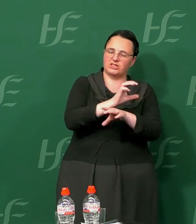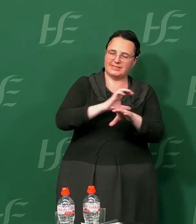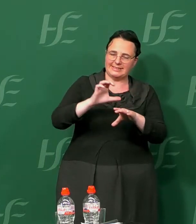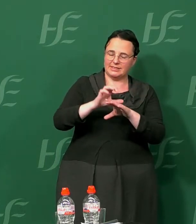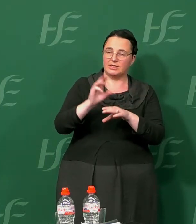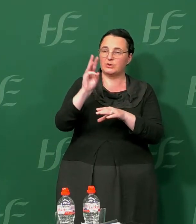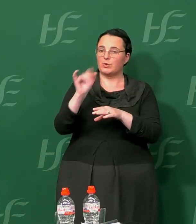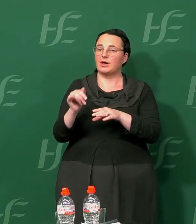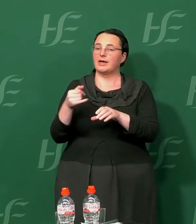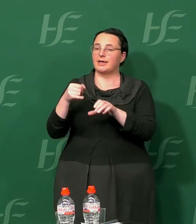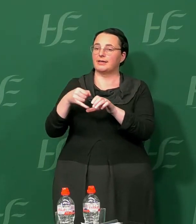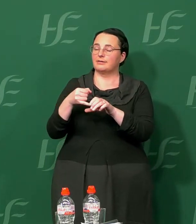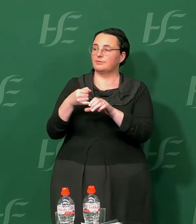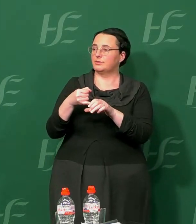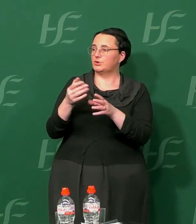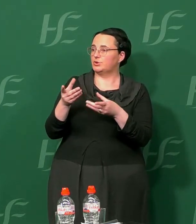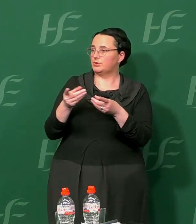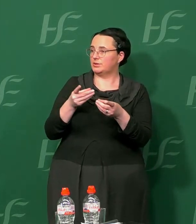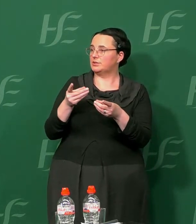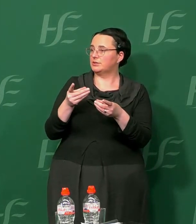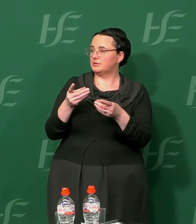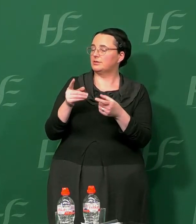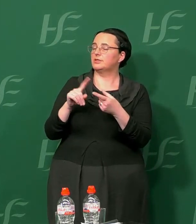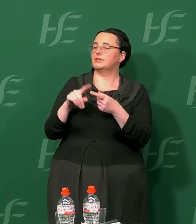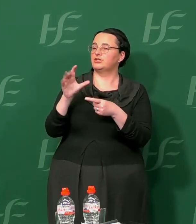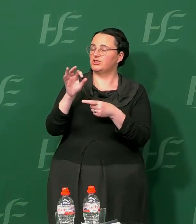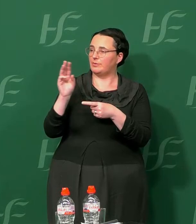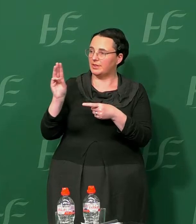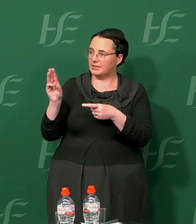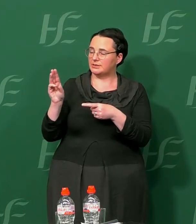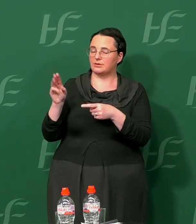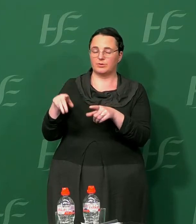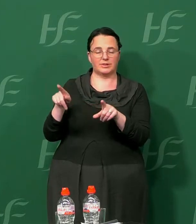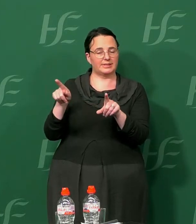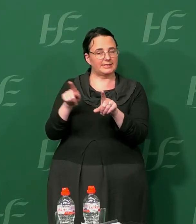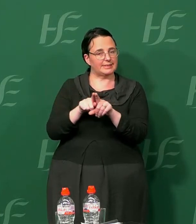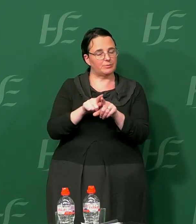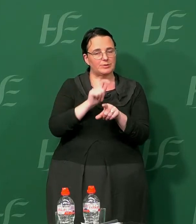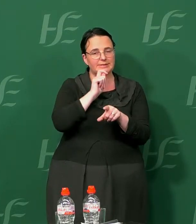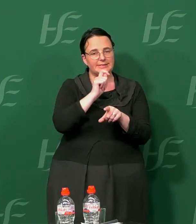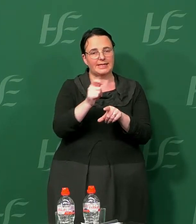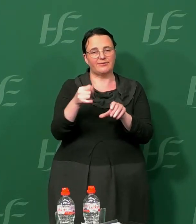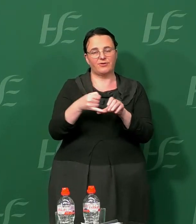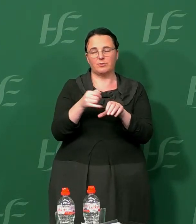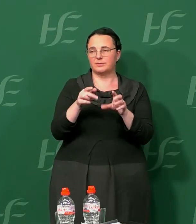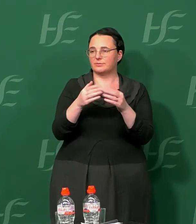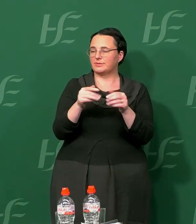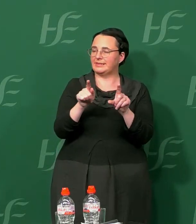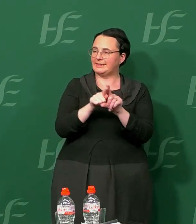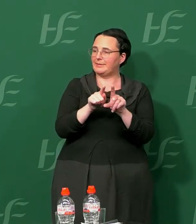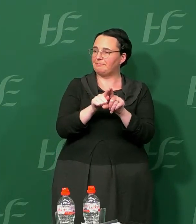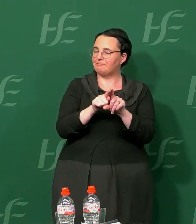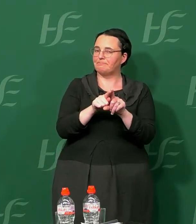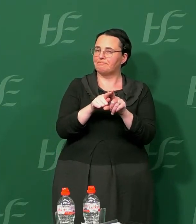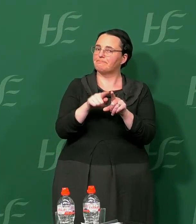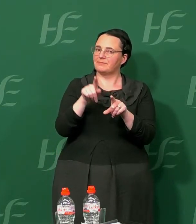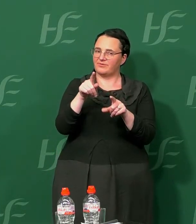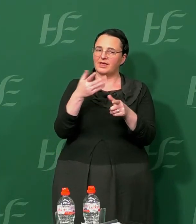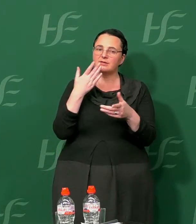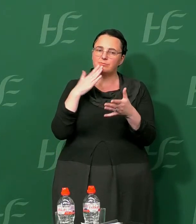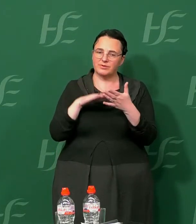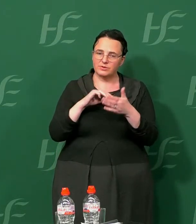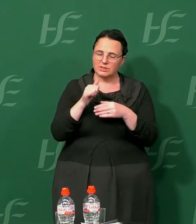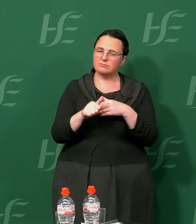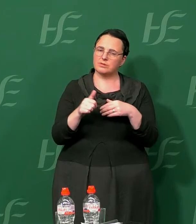clinics, and they will work down to the aides and GPs. And we're saying the exact same to pharmacies. I'm sure they've honoured some appointments that they have had for